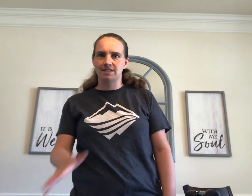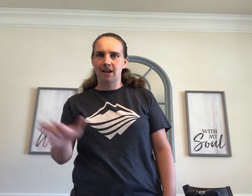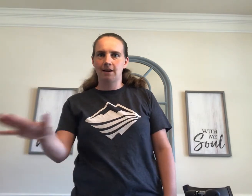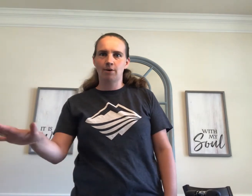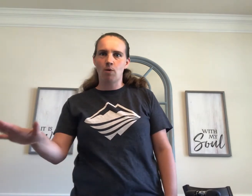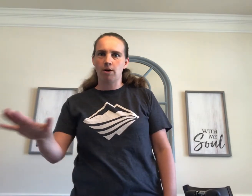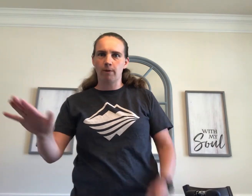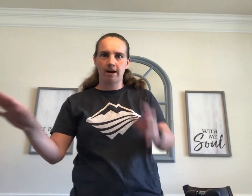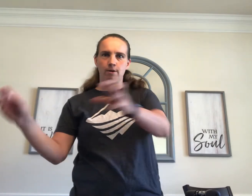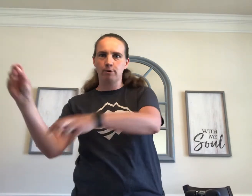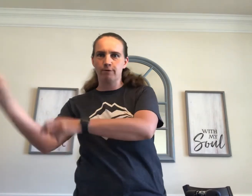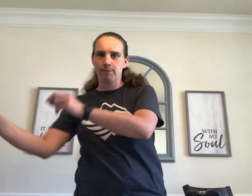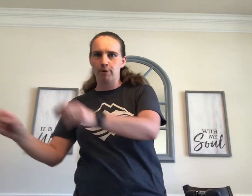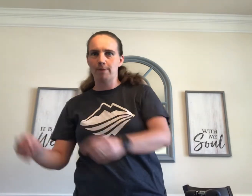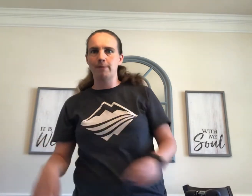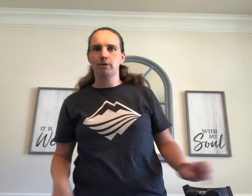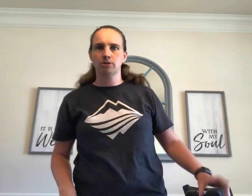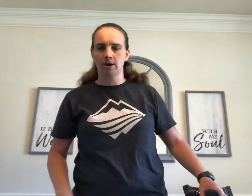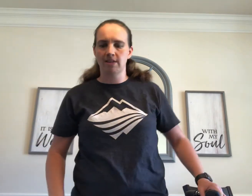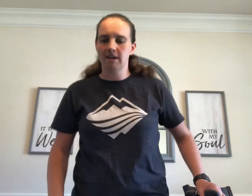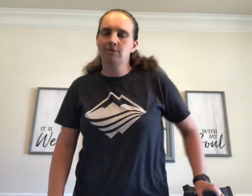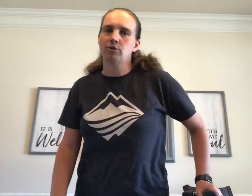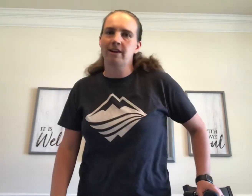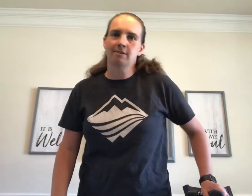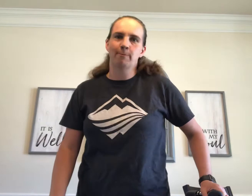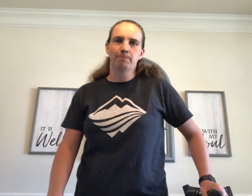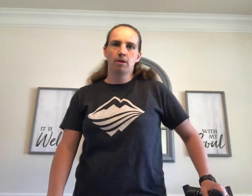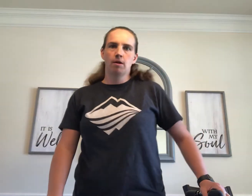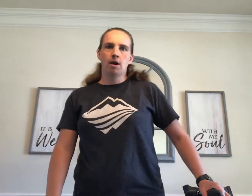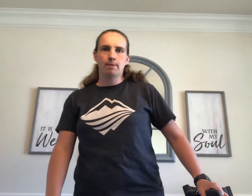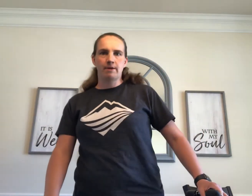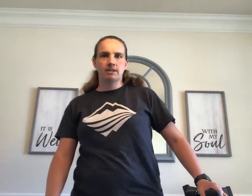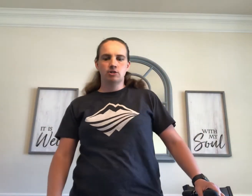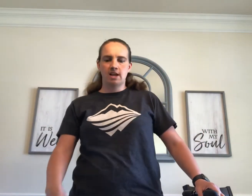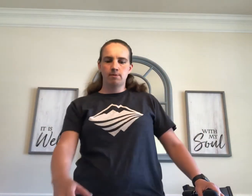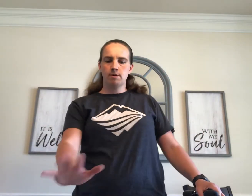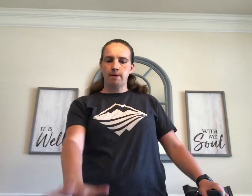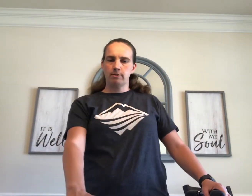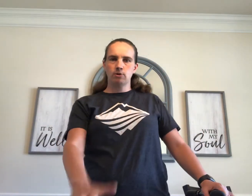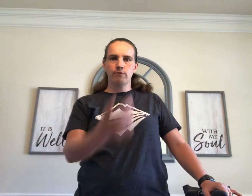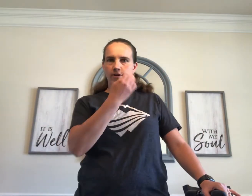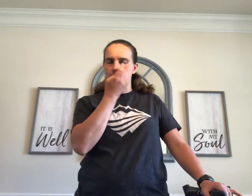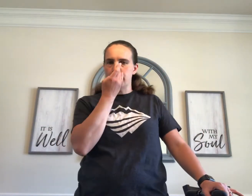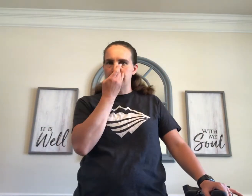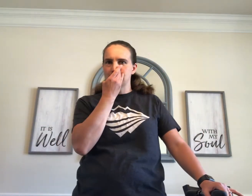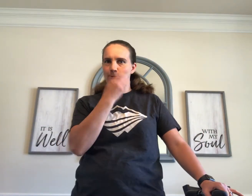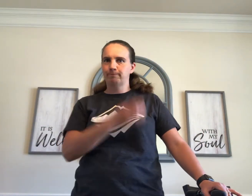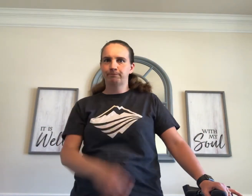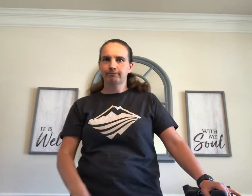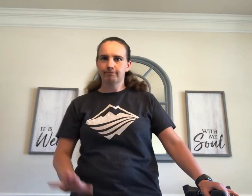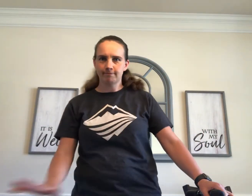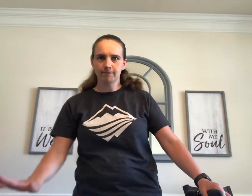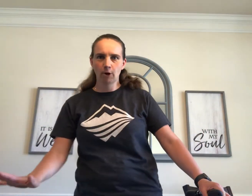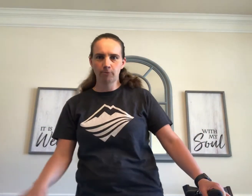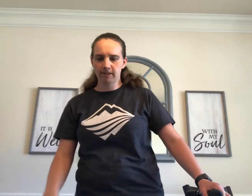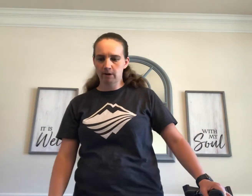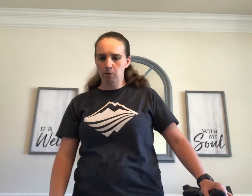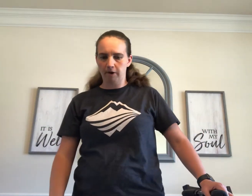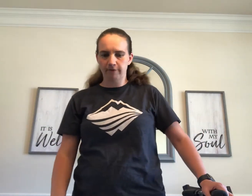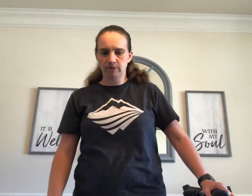standing to walk around or flipping around my books or anything yesterday. So I'm at my kitchen table and my books are in front of me. So hopefully that will work. First, I'm gonna